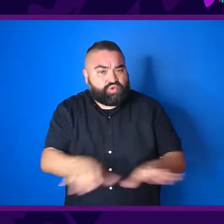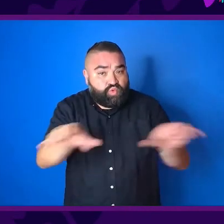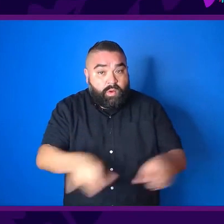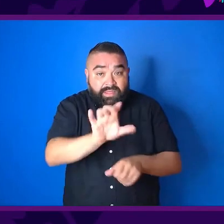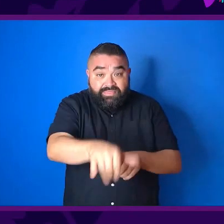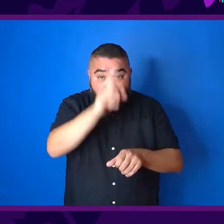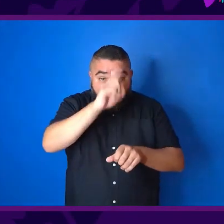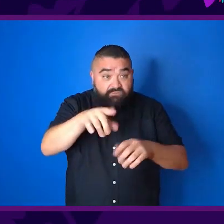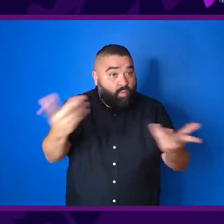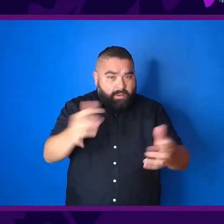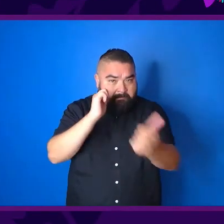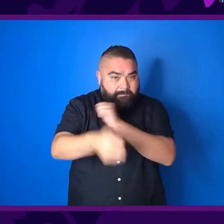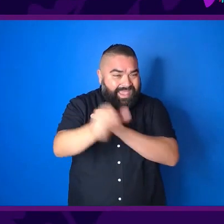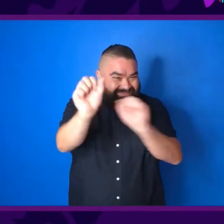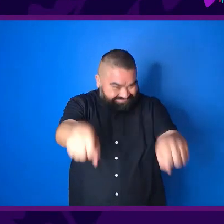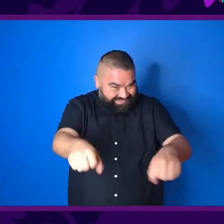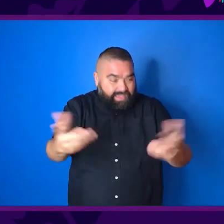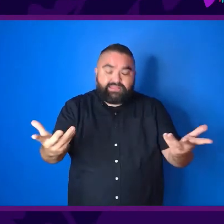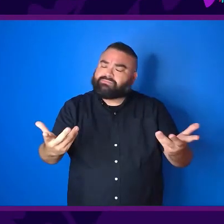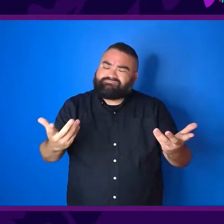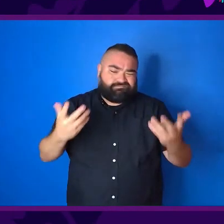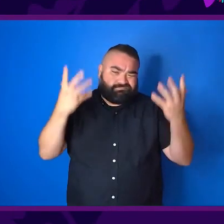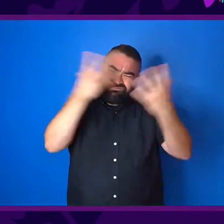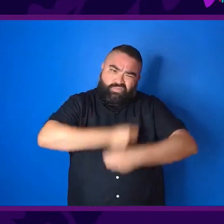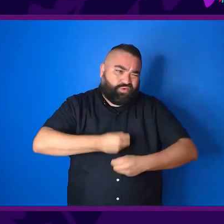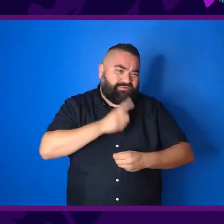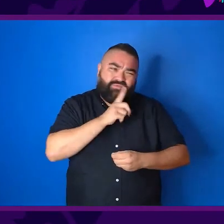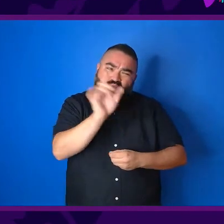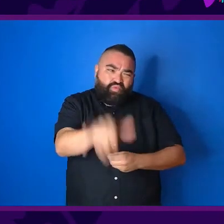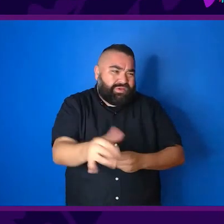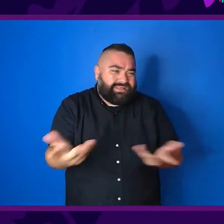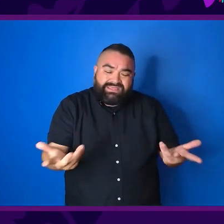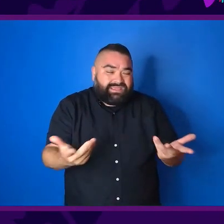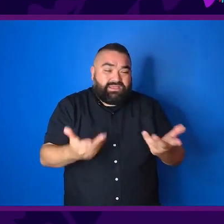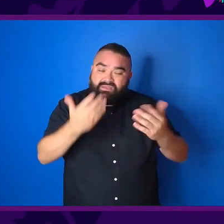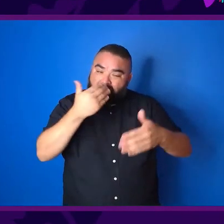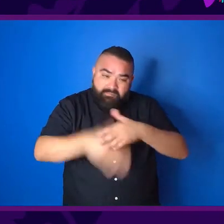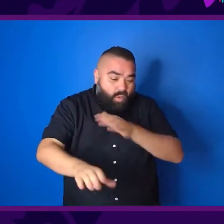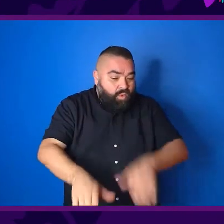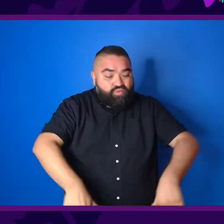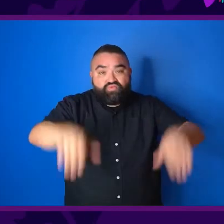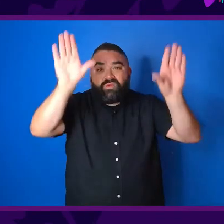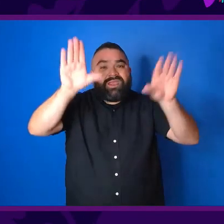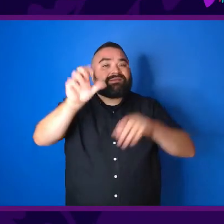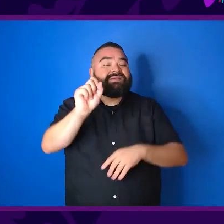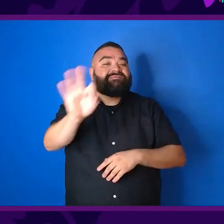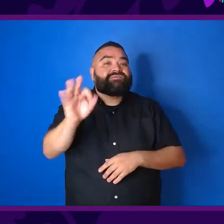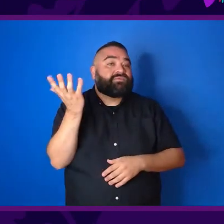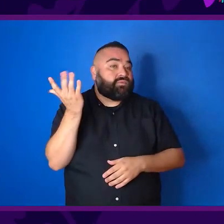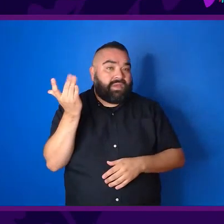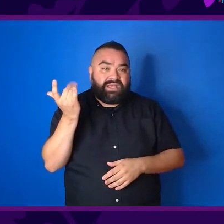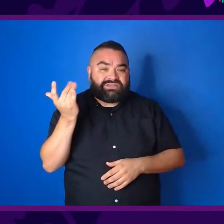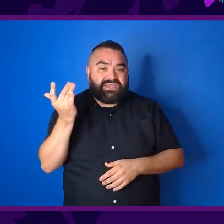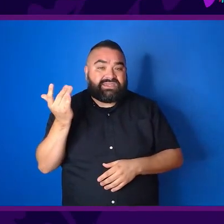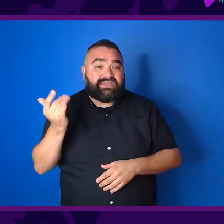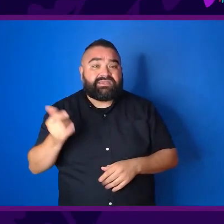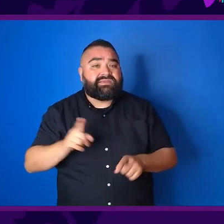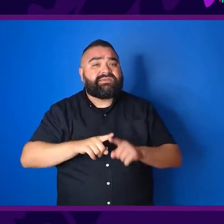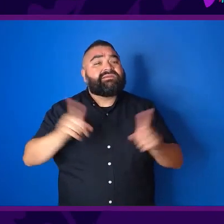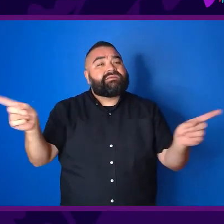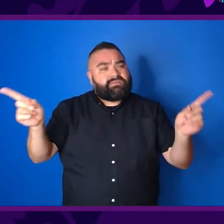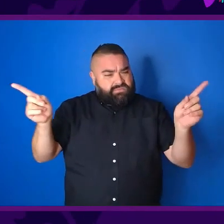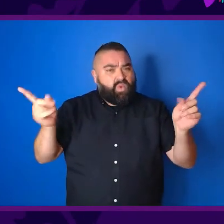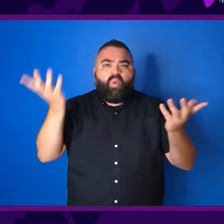And that's one of the beautiful things about being born and raised in San Francisco is that there's such an